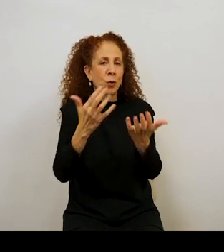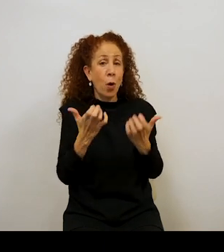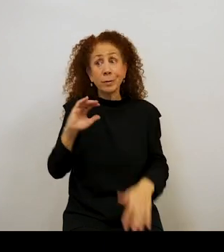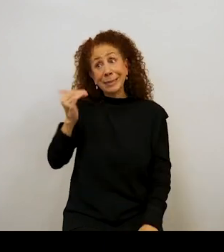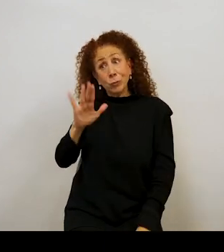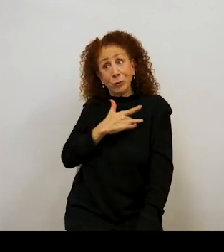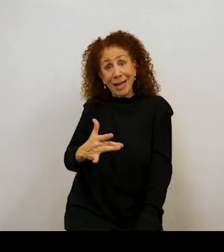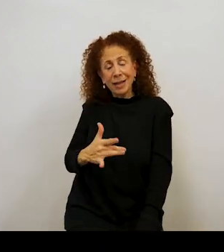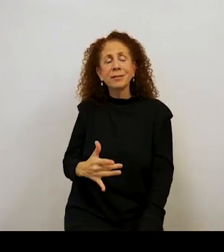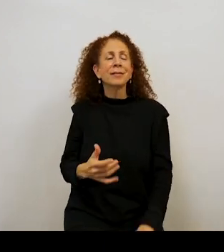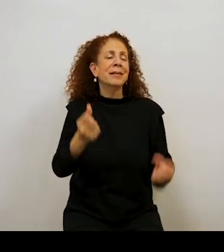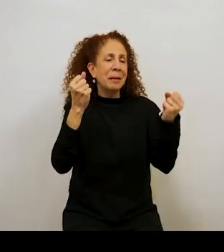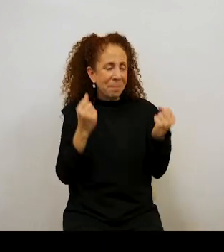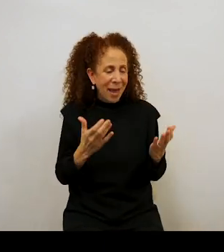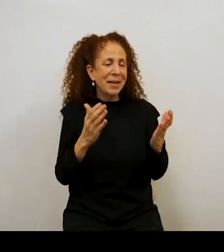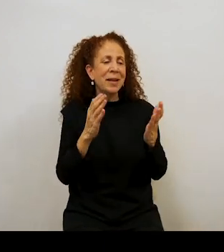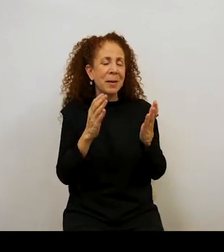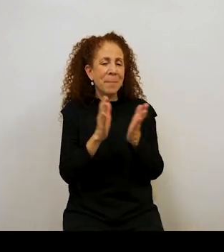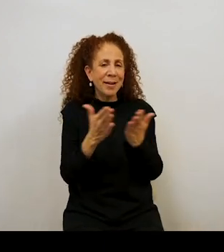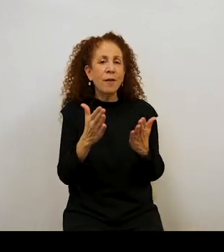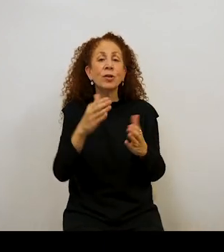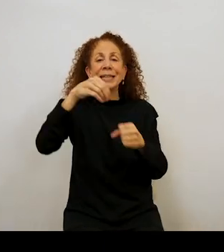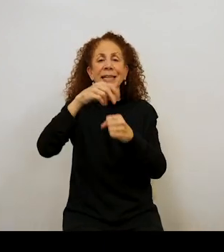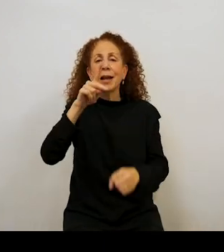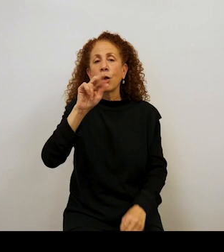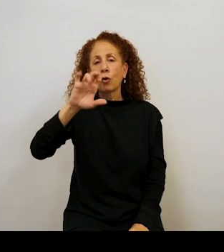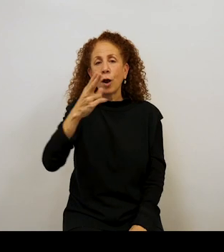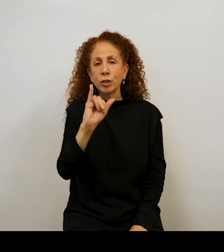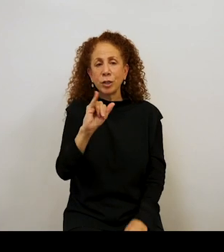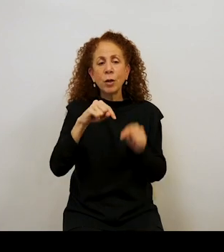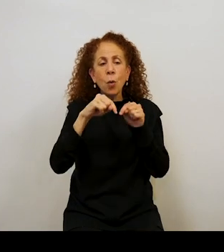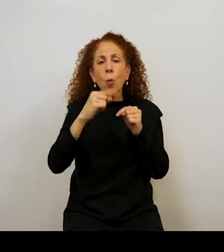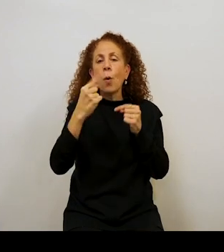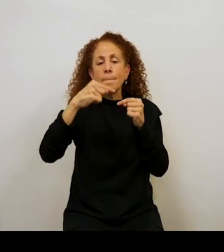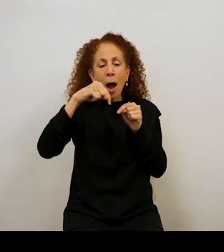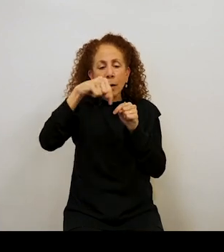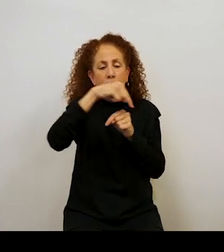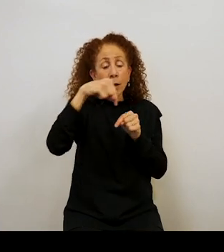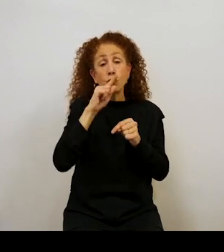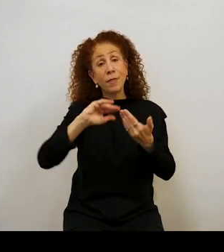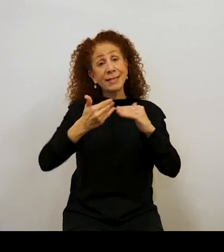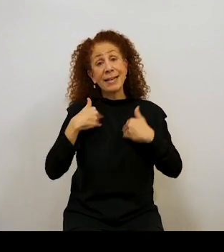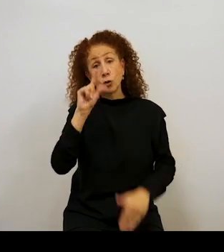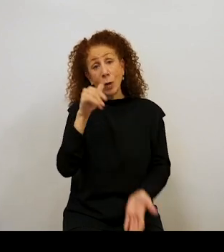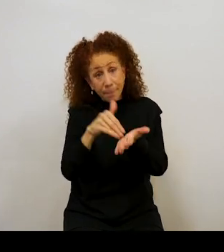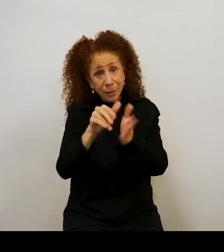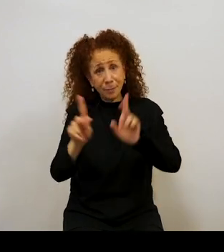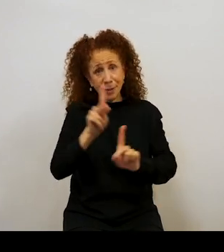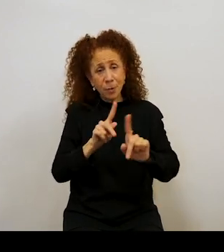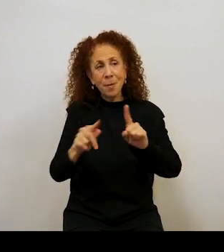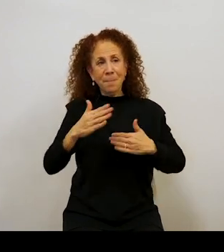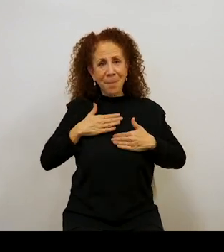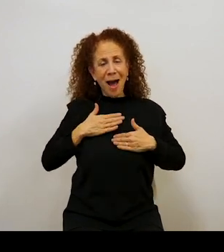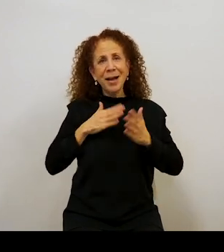four novels were all set in Karachi within about a mile or two of it's a city of about 20 million people, but